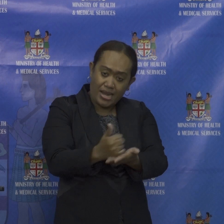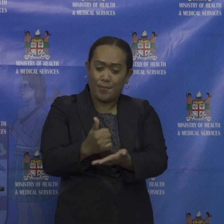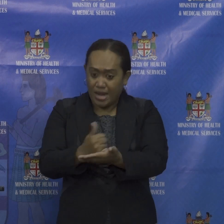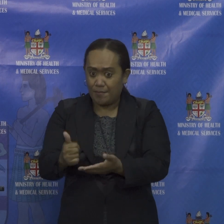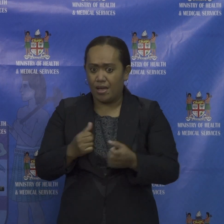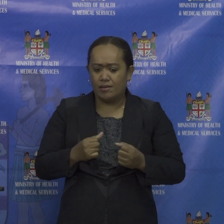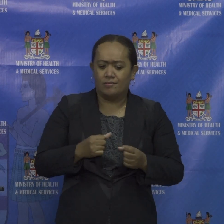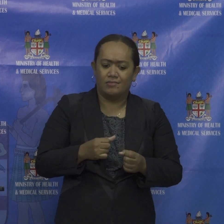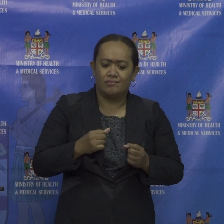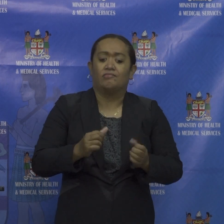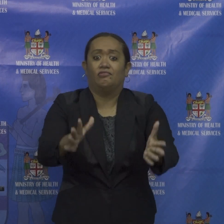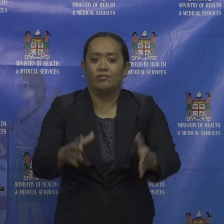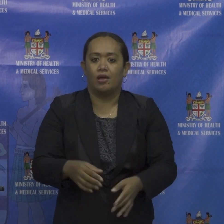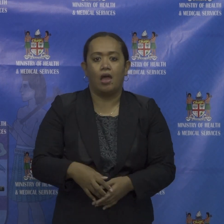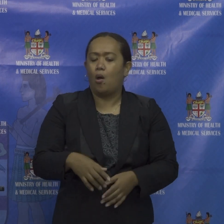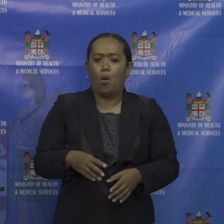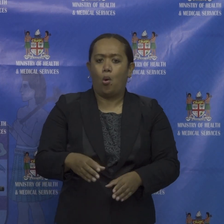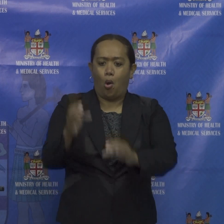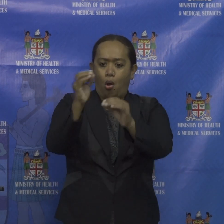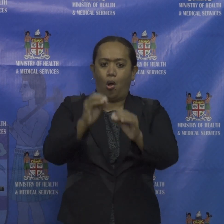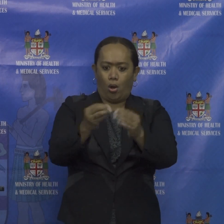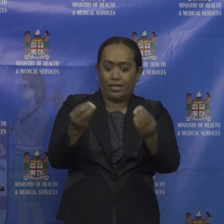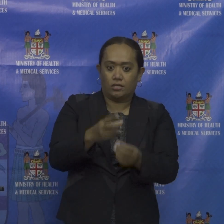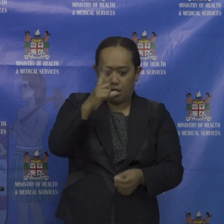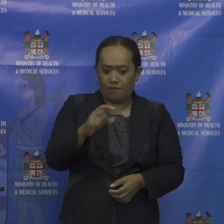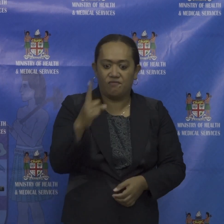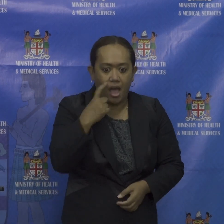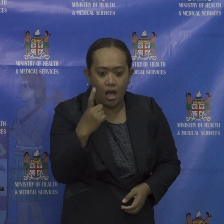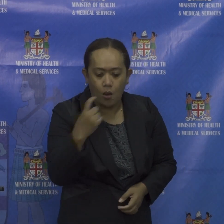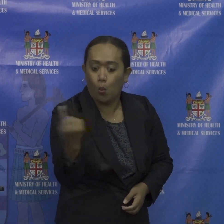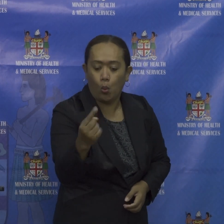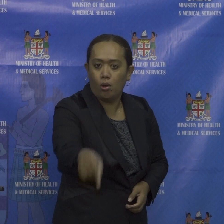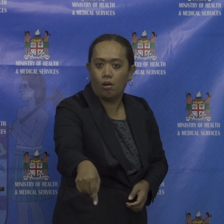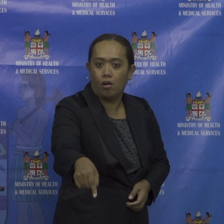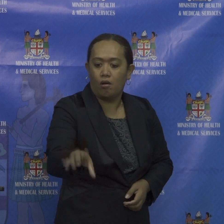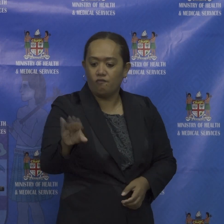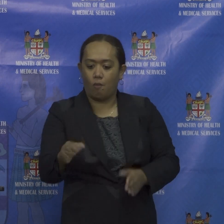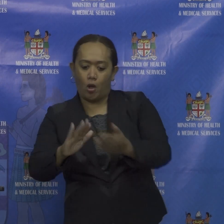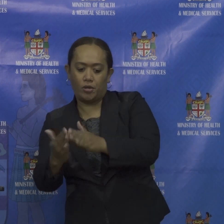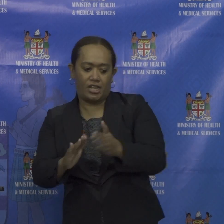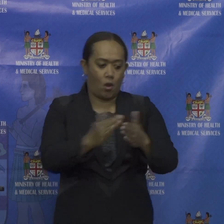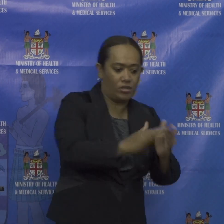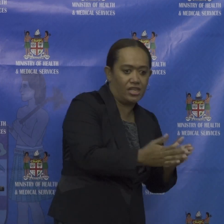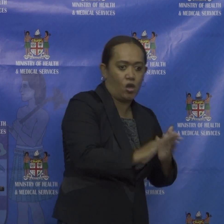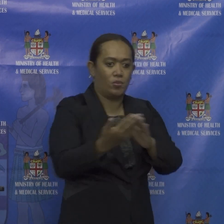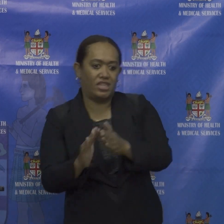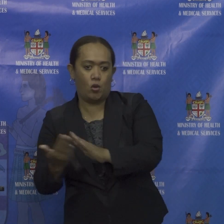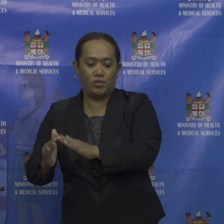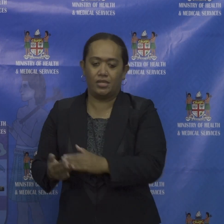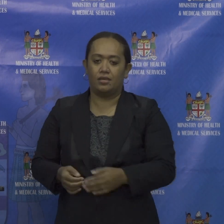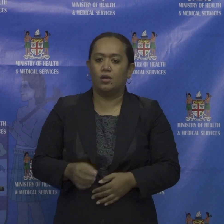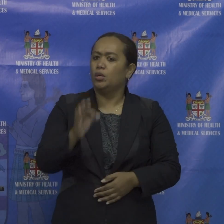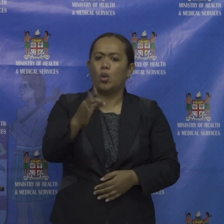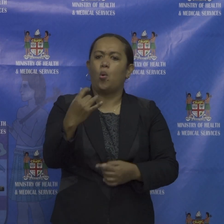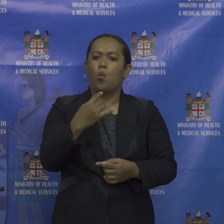released, it's very easy for certain organizations to look back and say, okay, this person came from this community, so they're going back now. We don't want